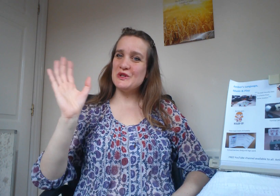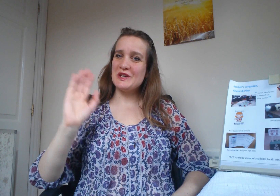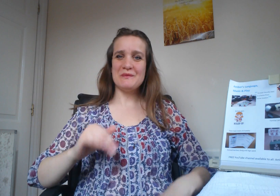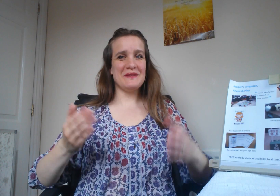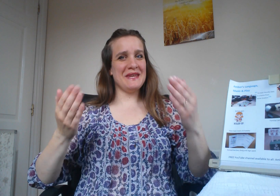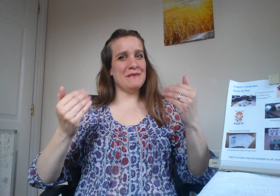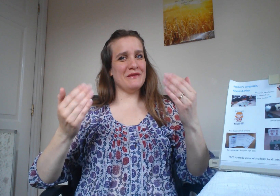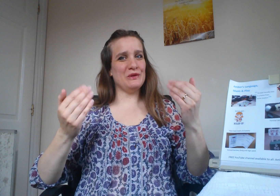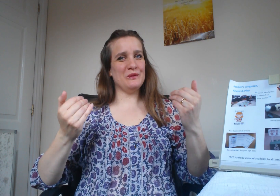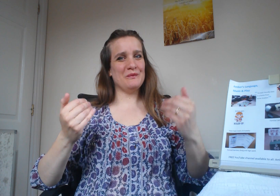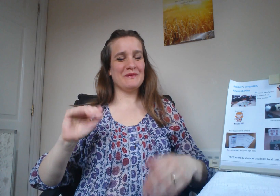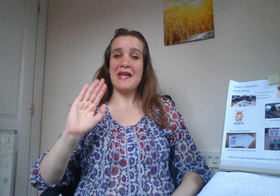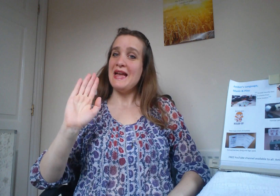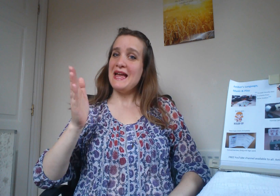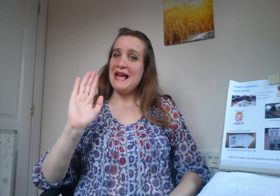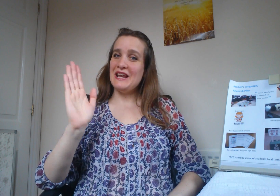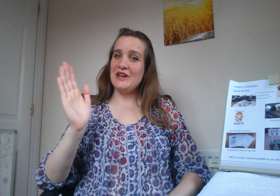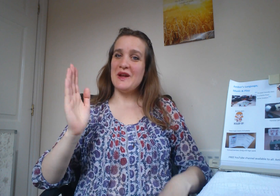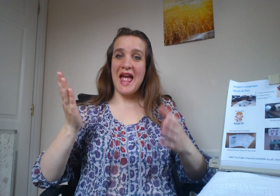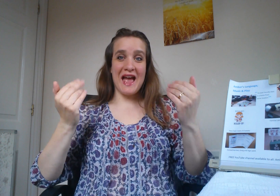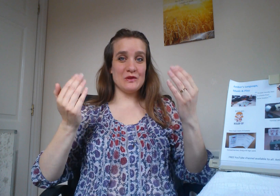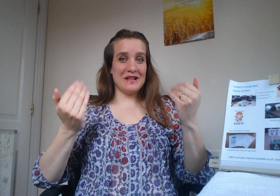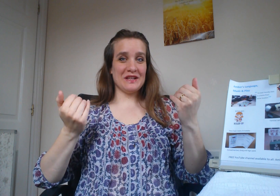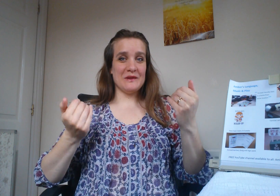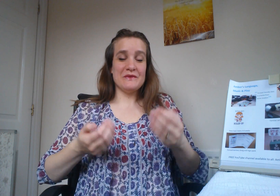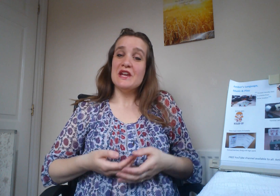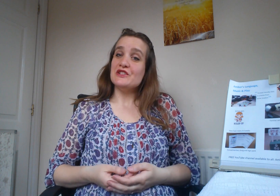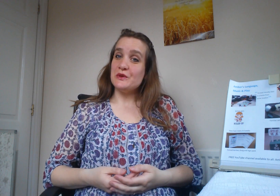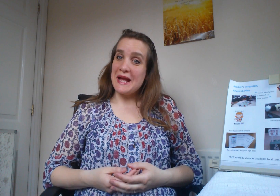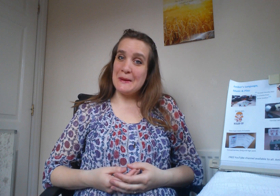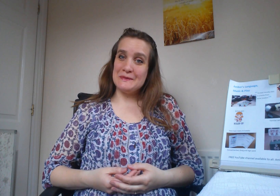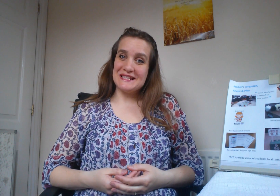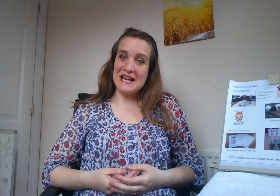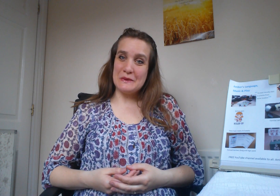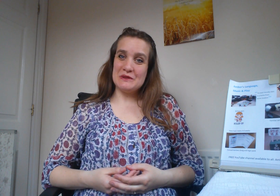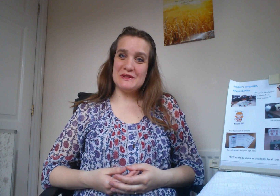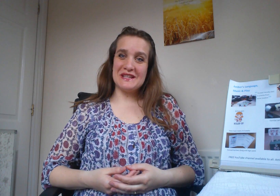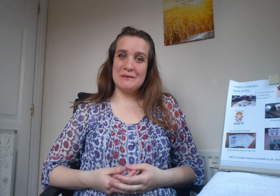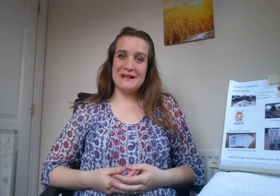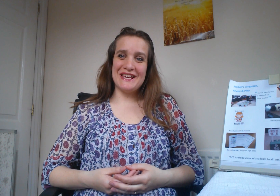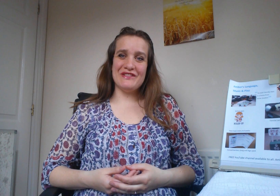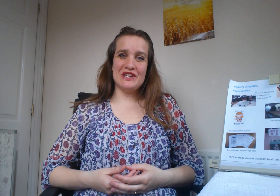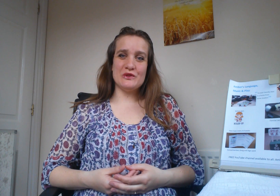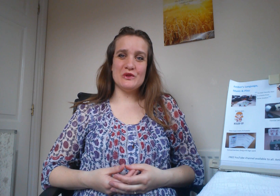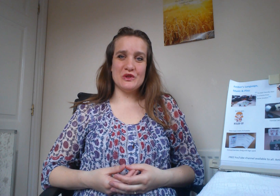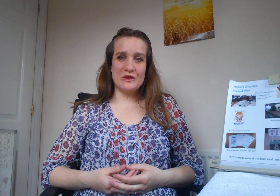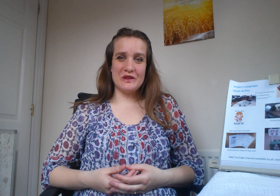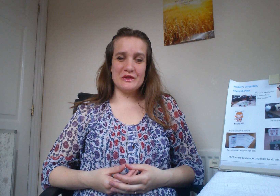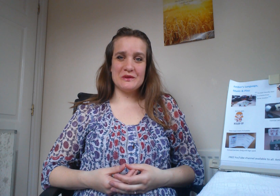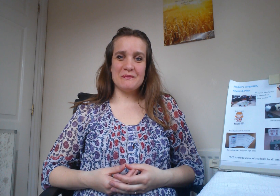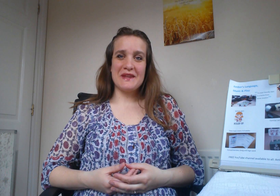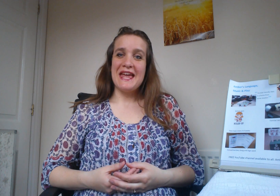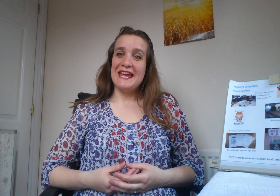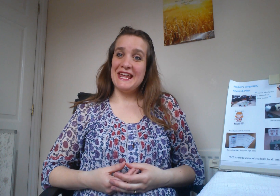Bonjour et bienvenue. Hello and welcome to Amber's Language, Music and Play video tutorials. In